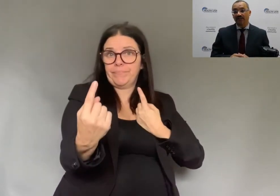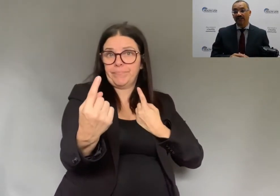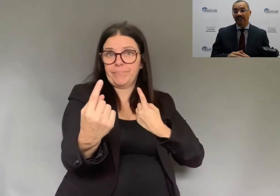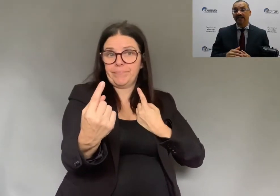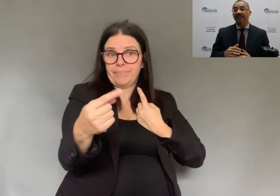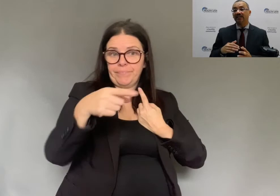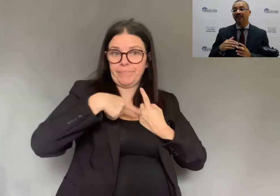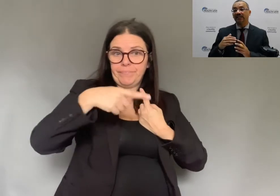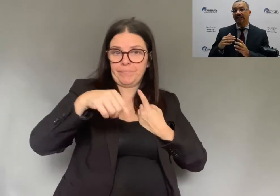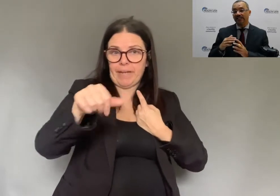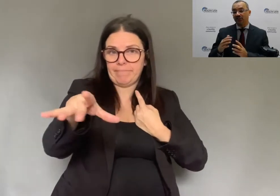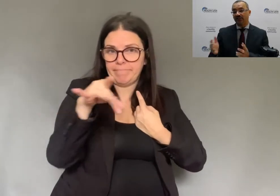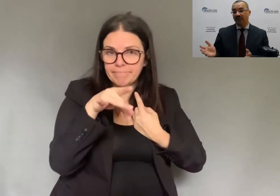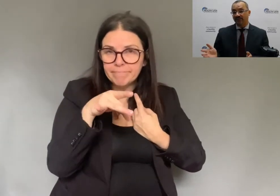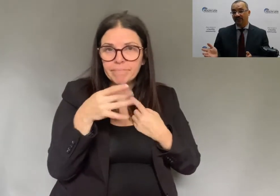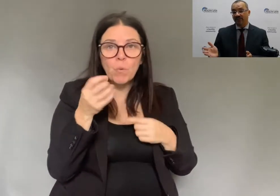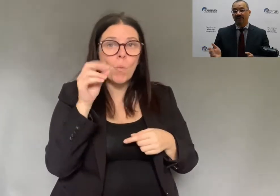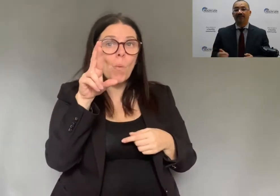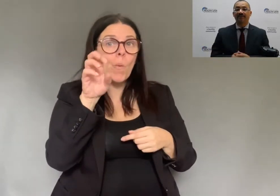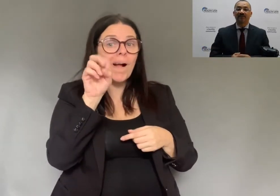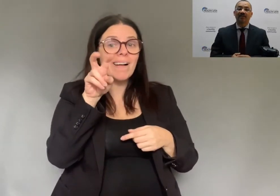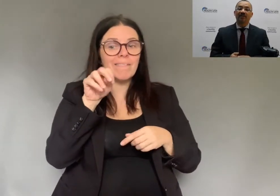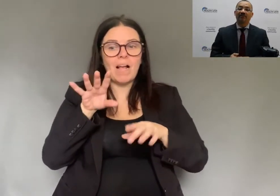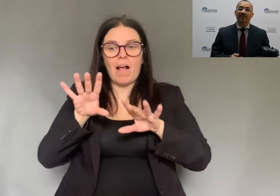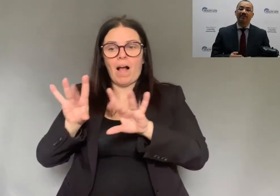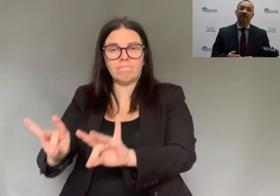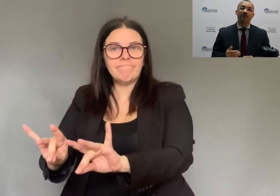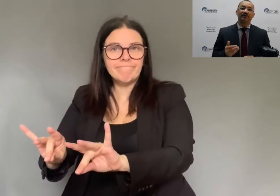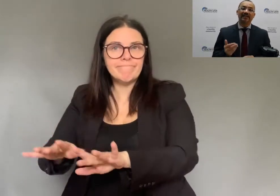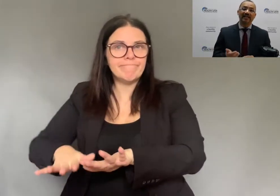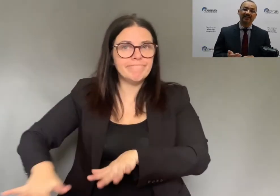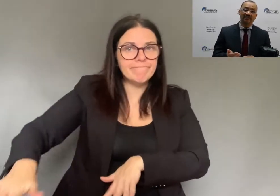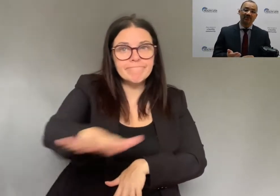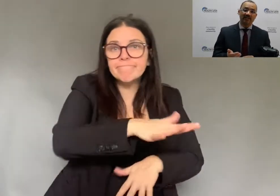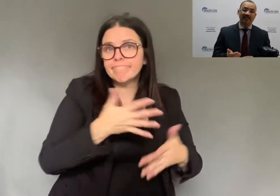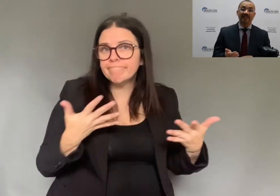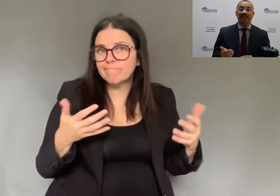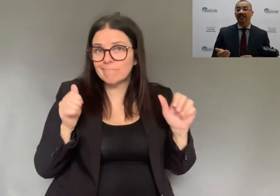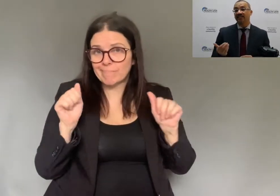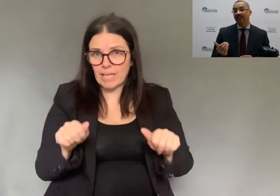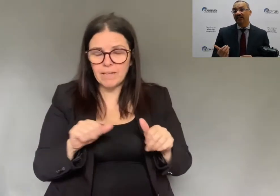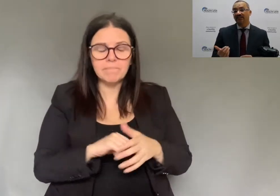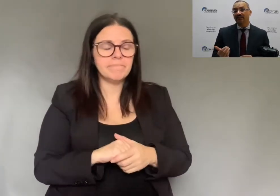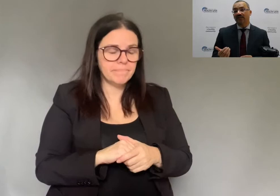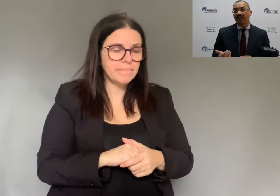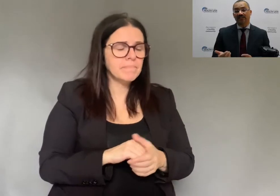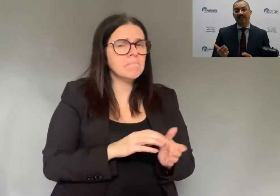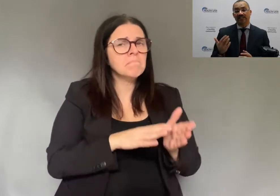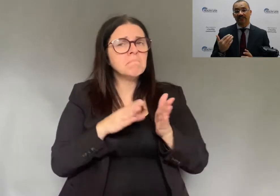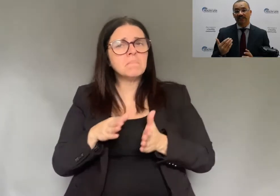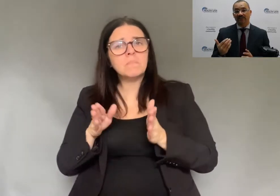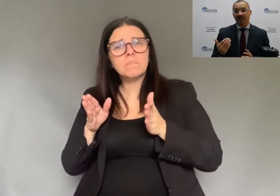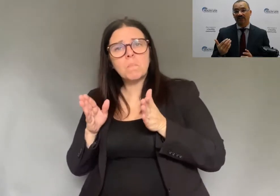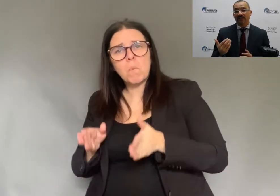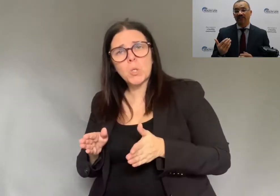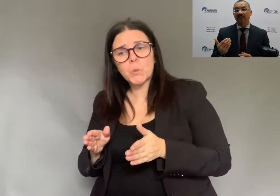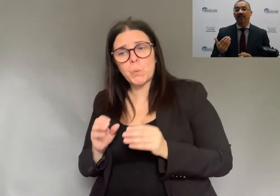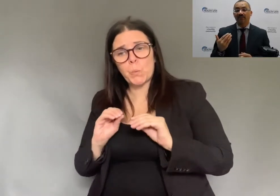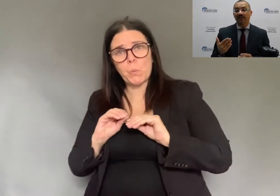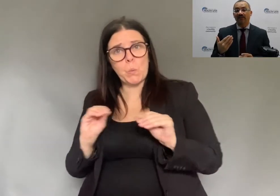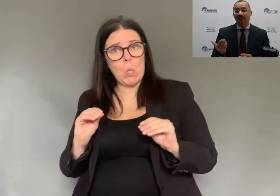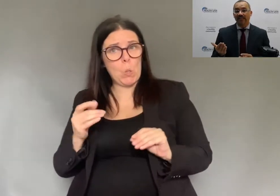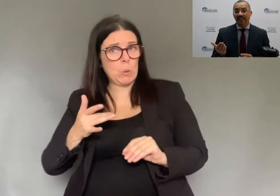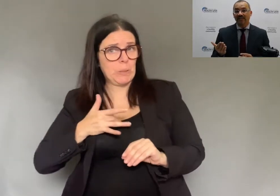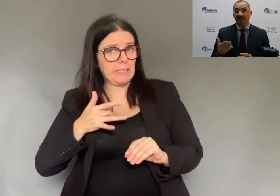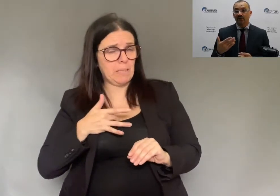or even in the general environment. For someone who's asymptomatic, they can still have the virus in the same area,